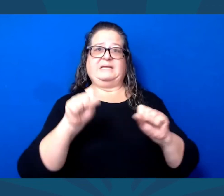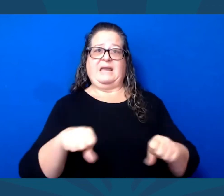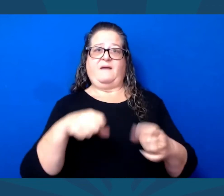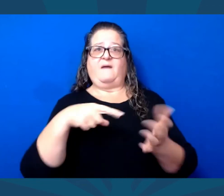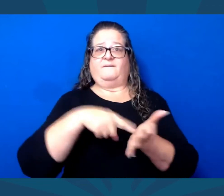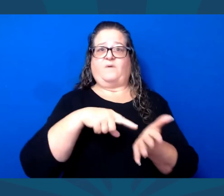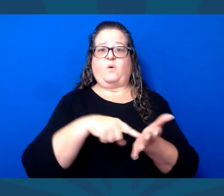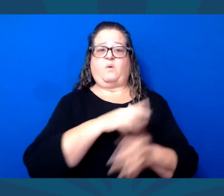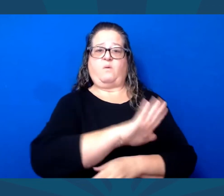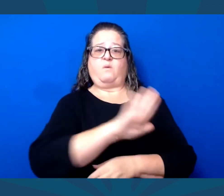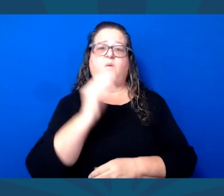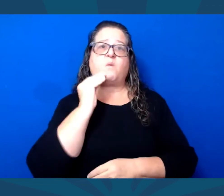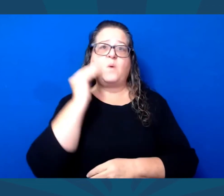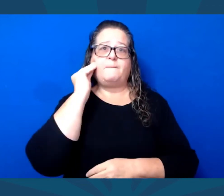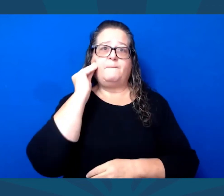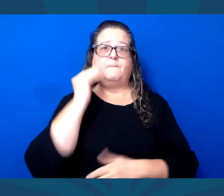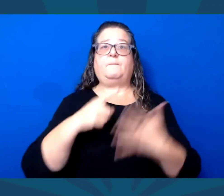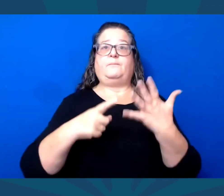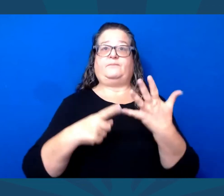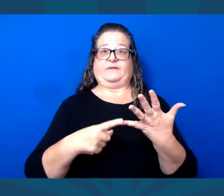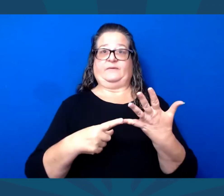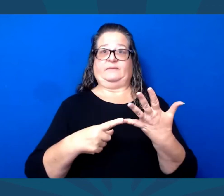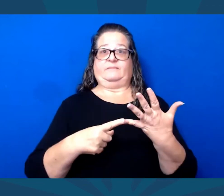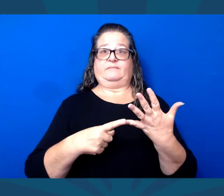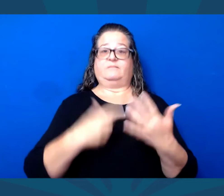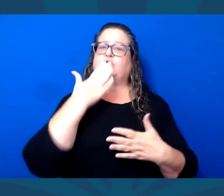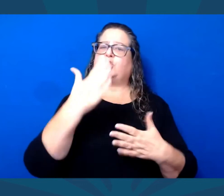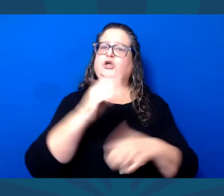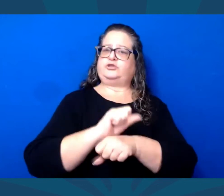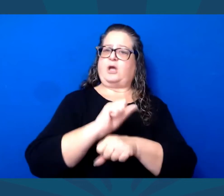good job opportunities, and infrastructure.